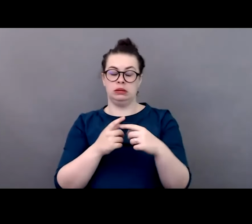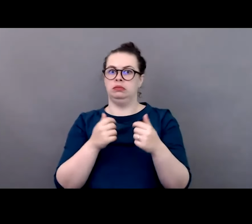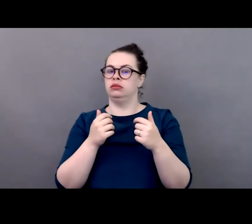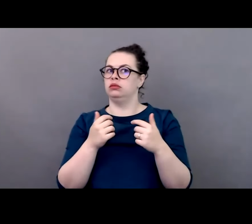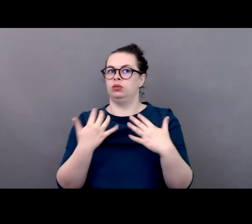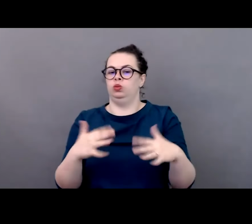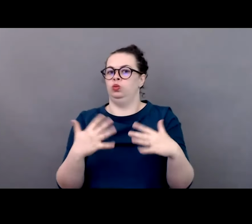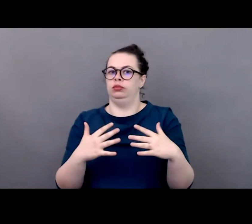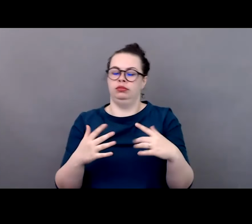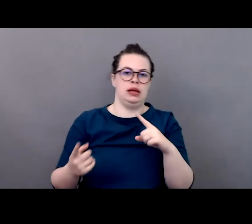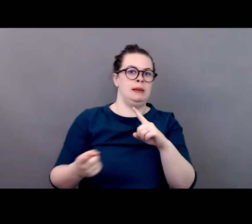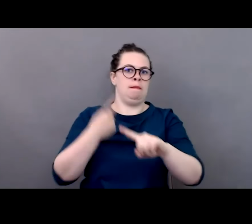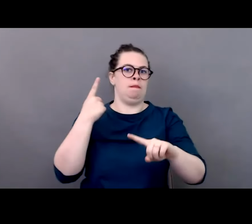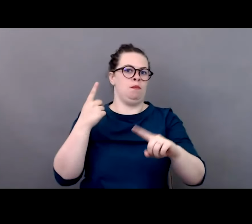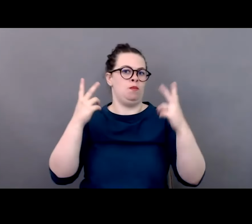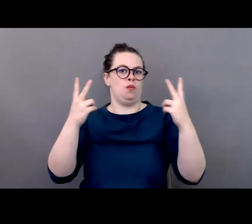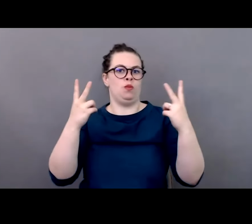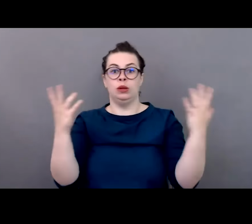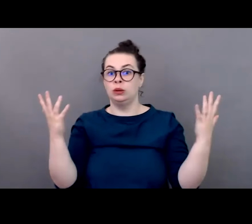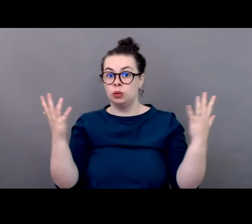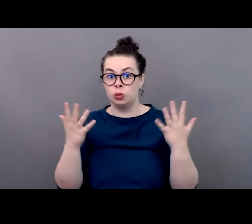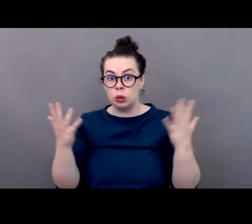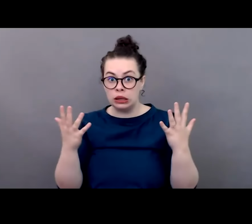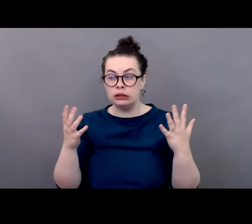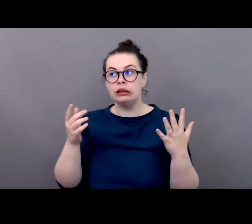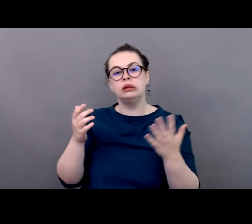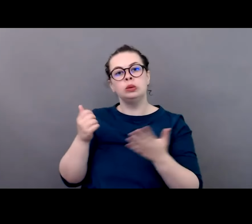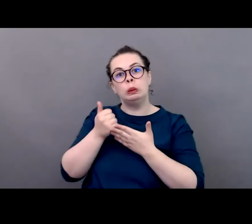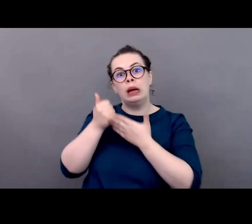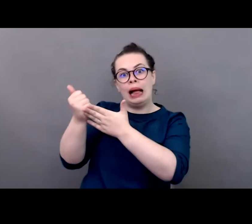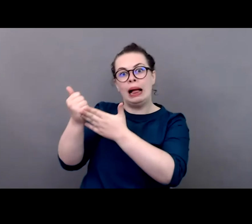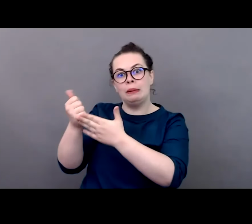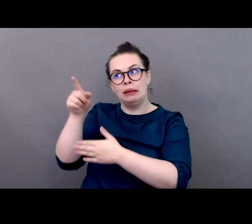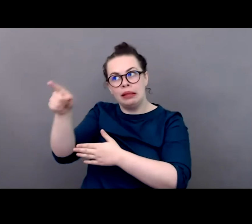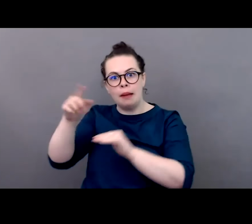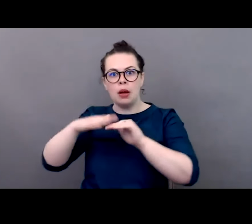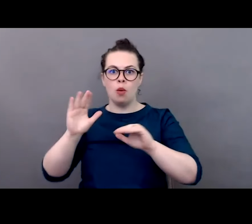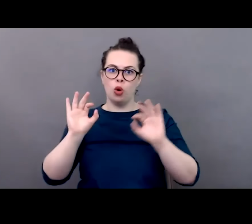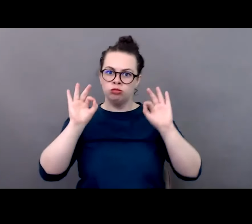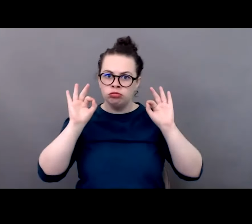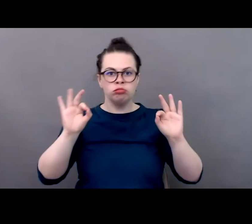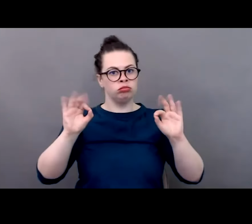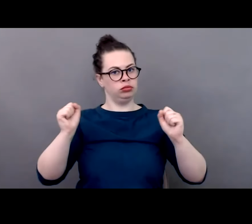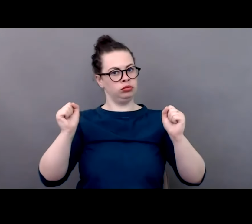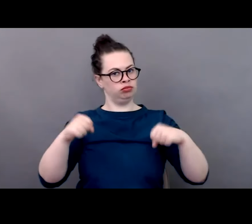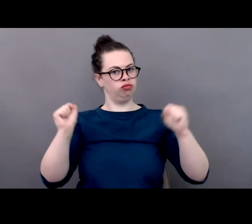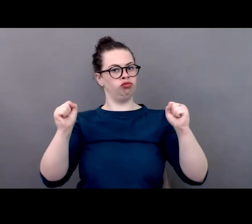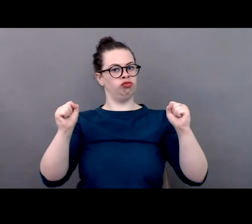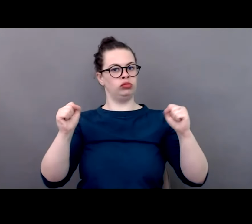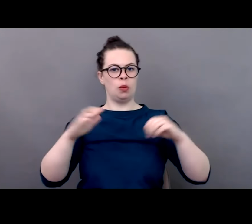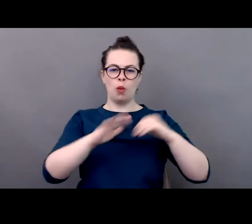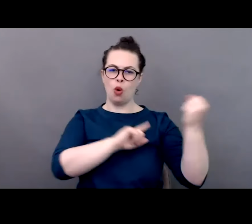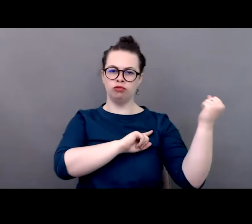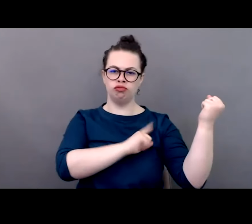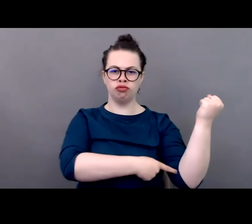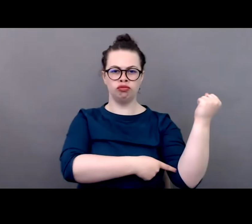to achieve more persuasive opinions. You can be the one who helps the